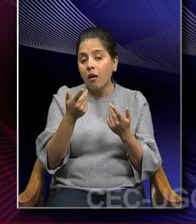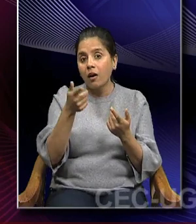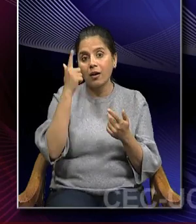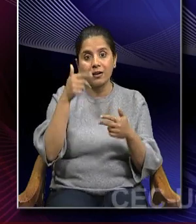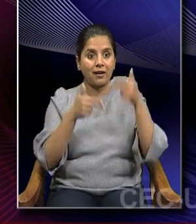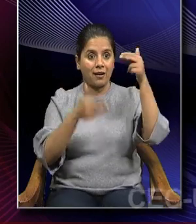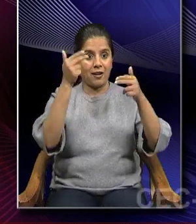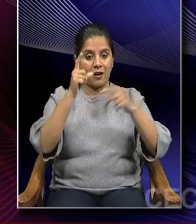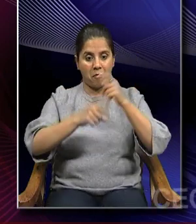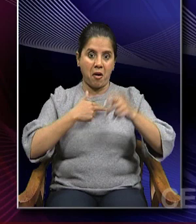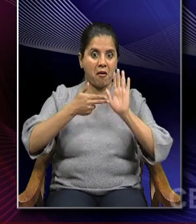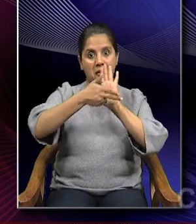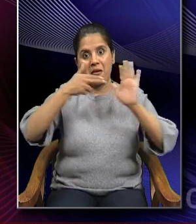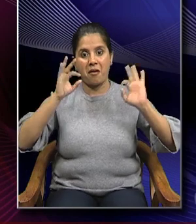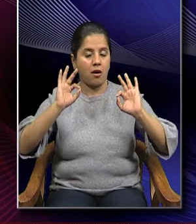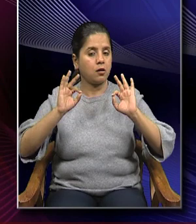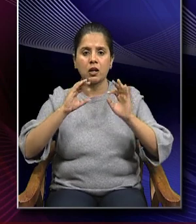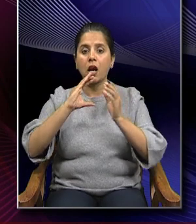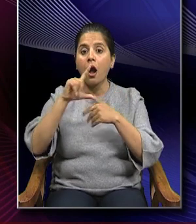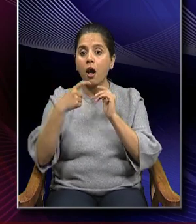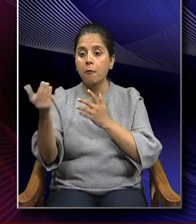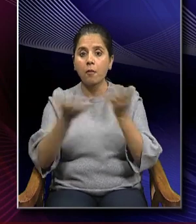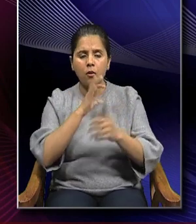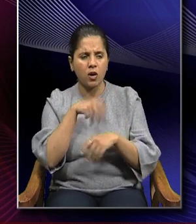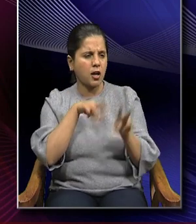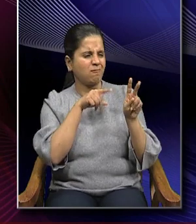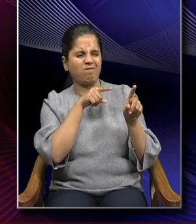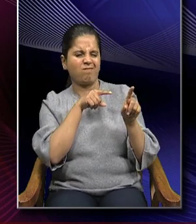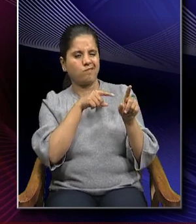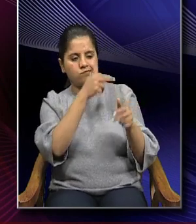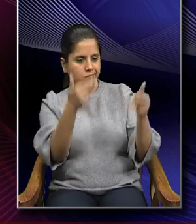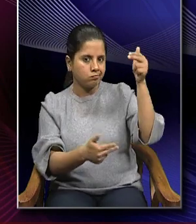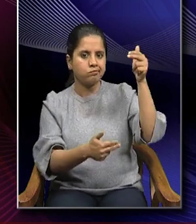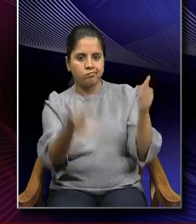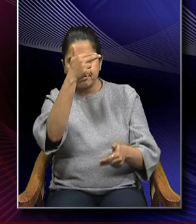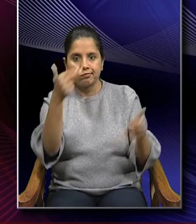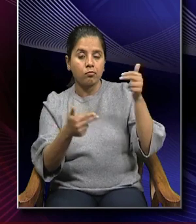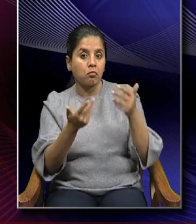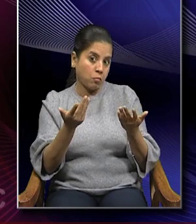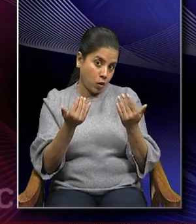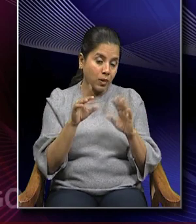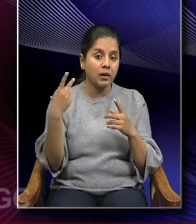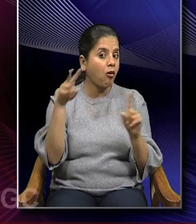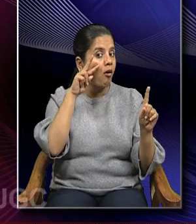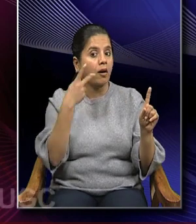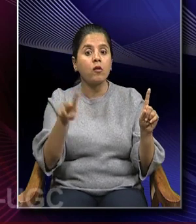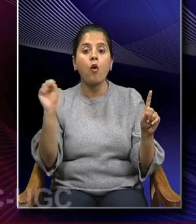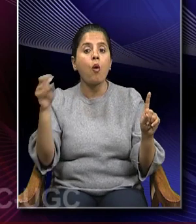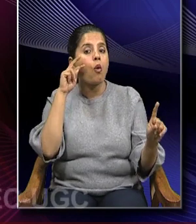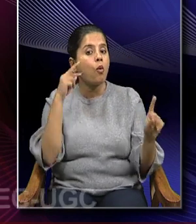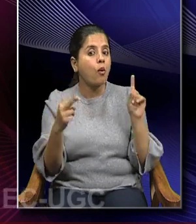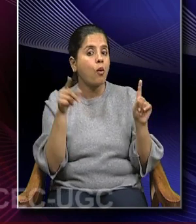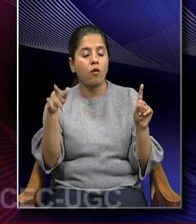marketers after realizing that see the customers are looking these products in a different way. They are using it for